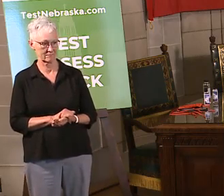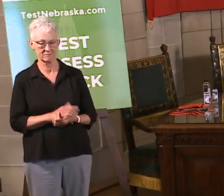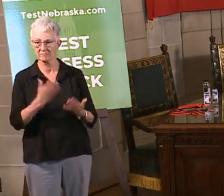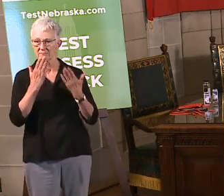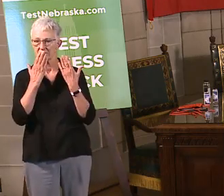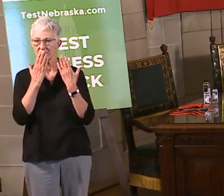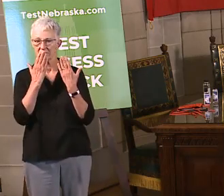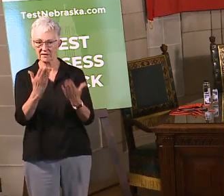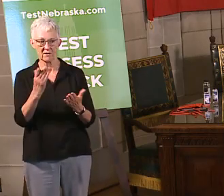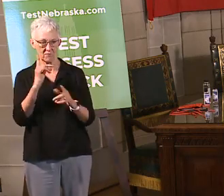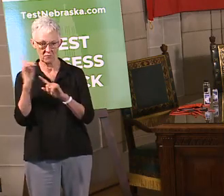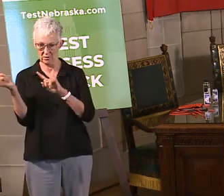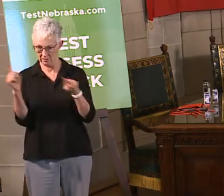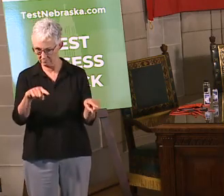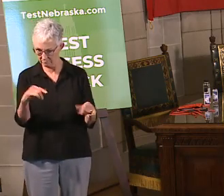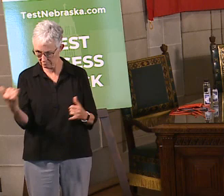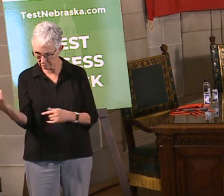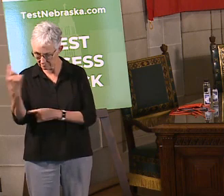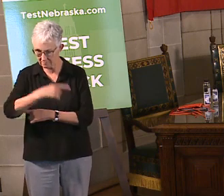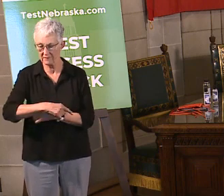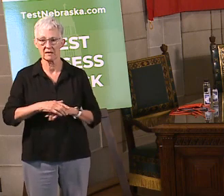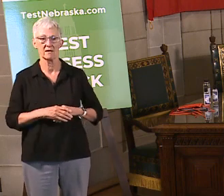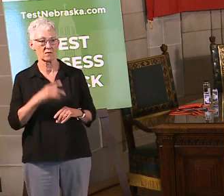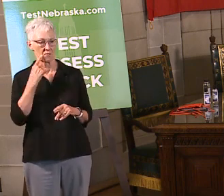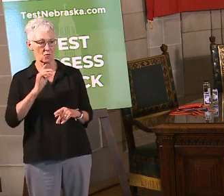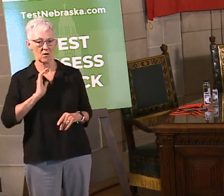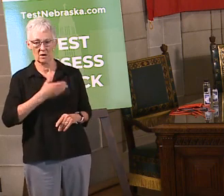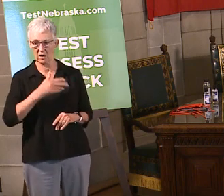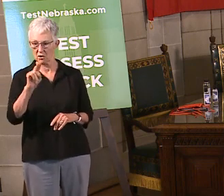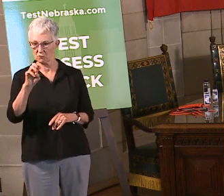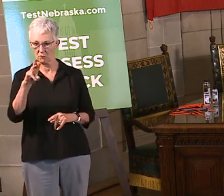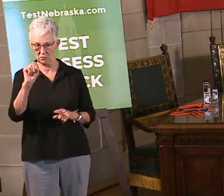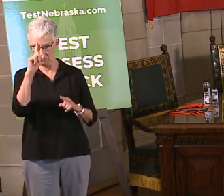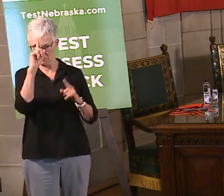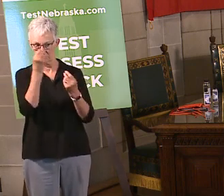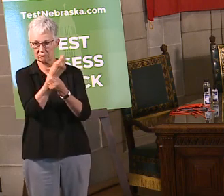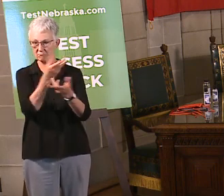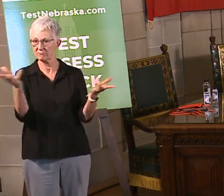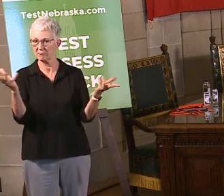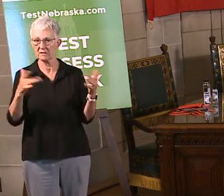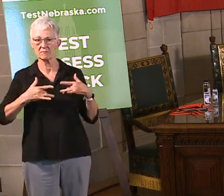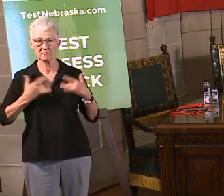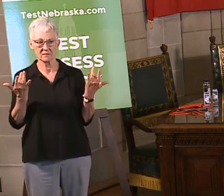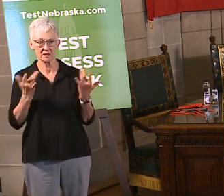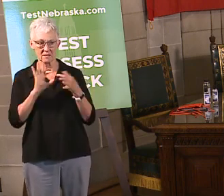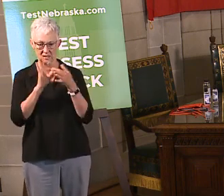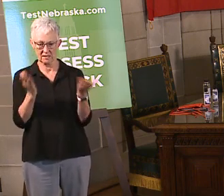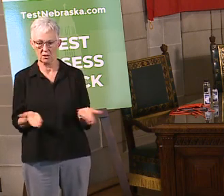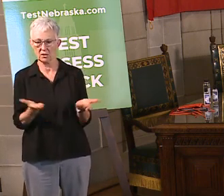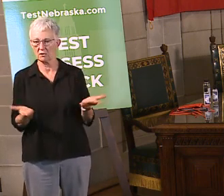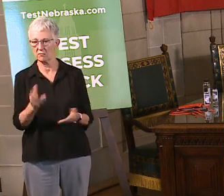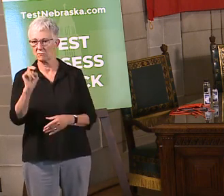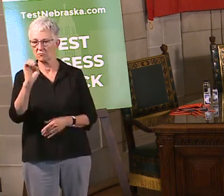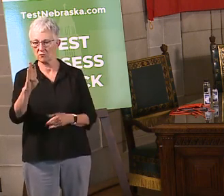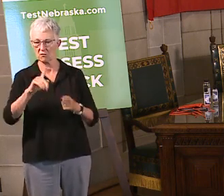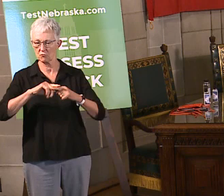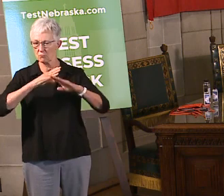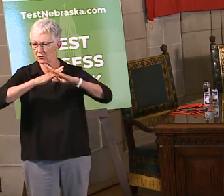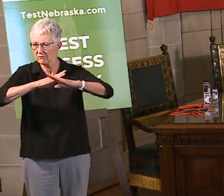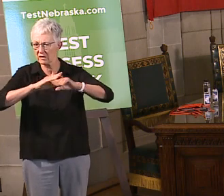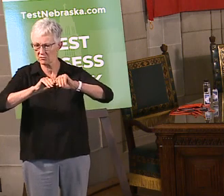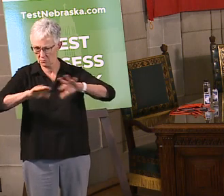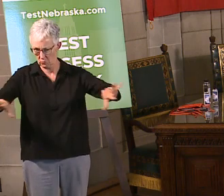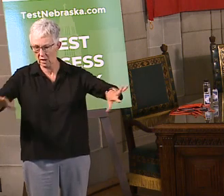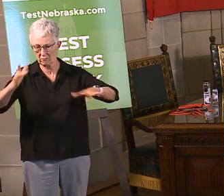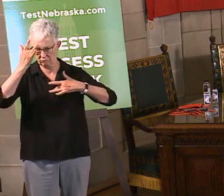Thank you all very much for joining us today for this press briefing on what the state of Nebraska is doing to slow the spread of coronavirus. We,